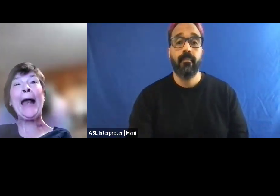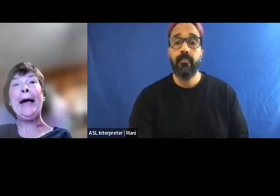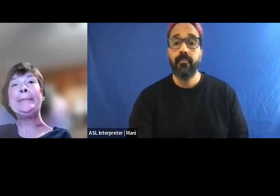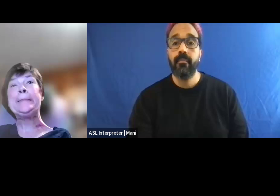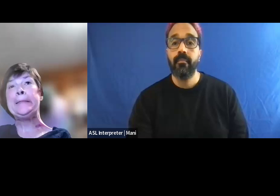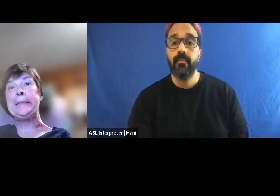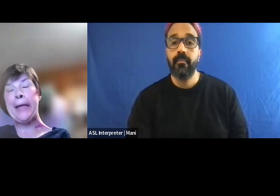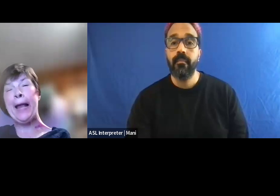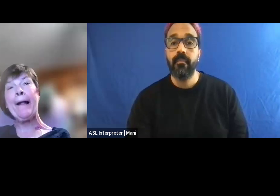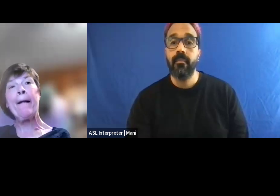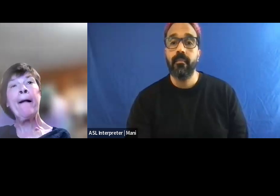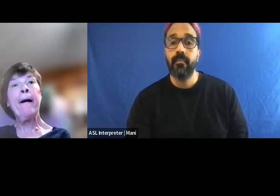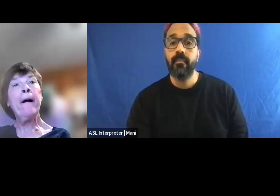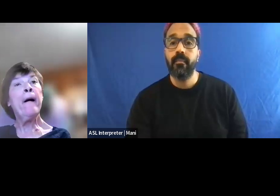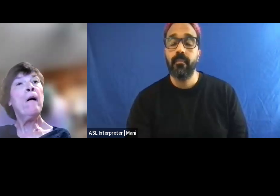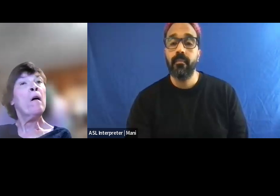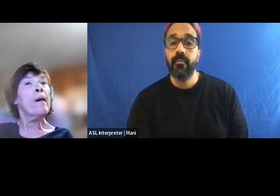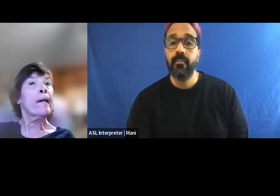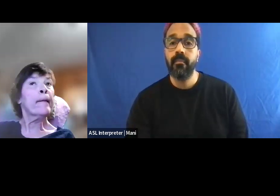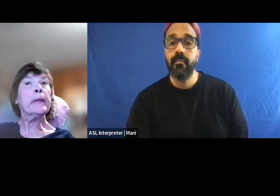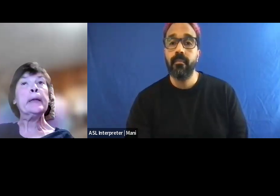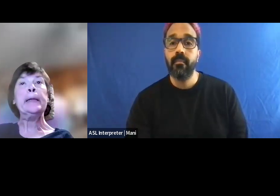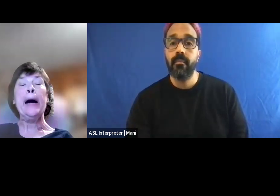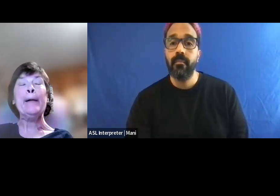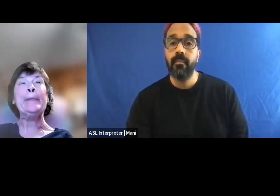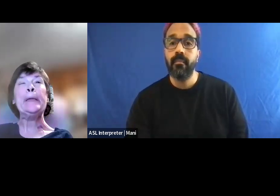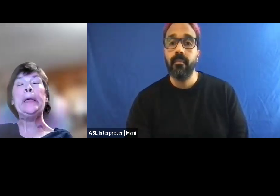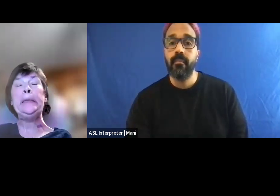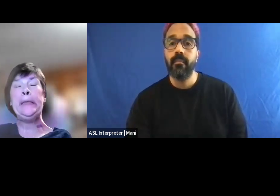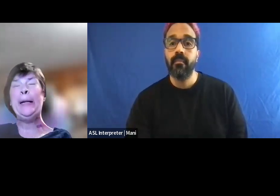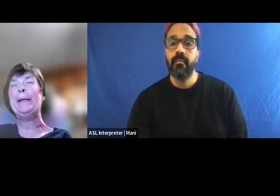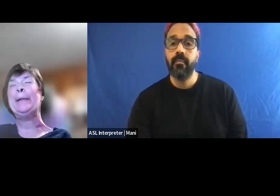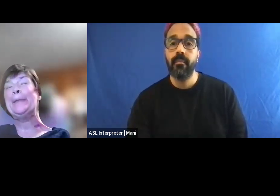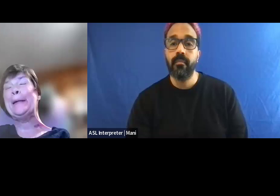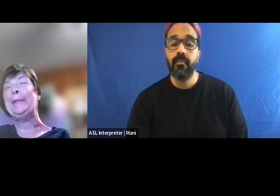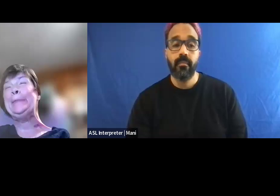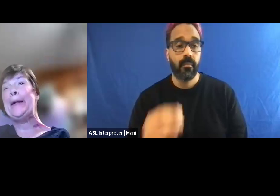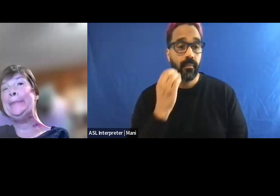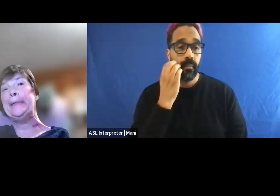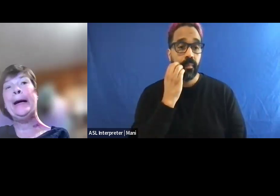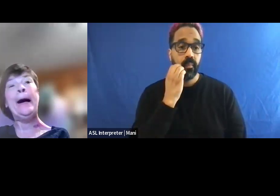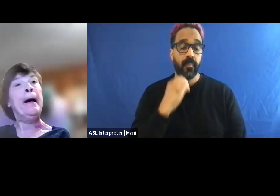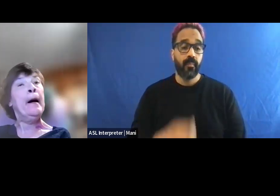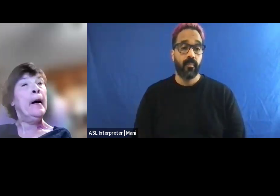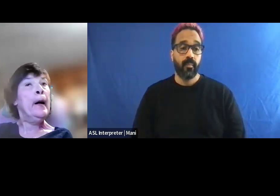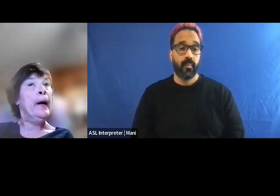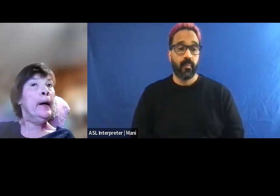I have to say, for real board